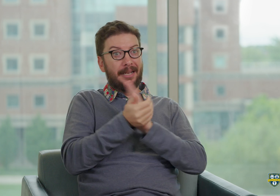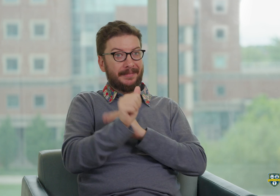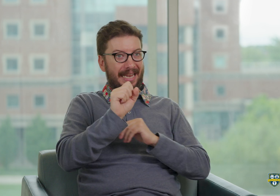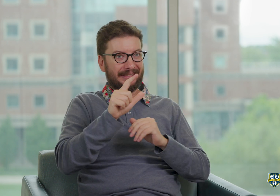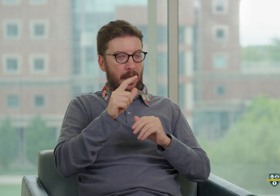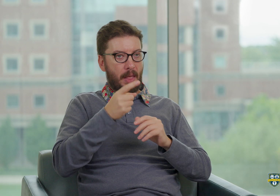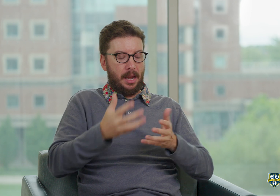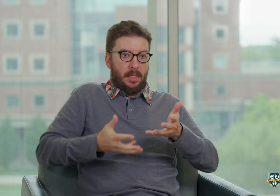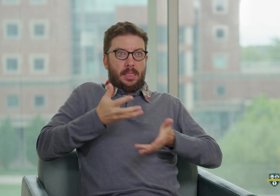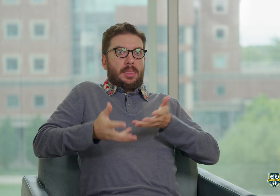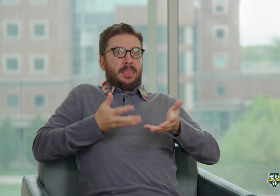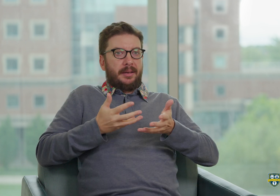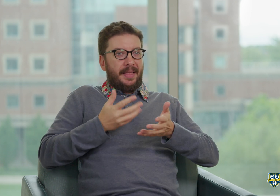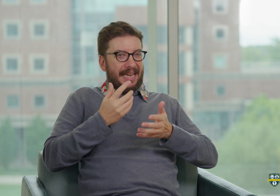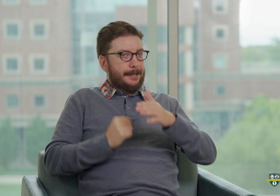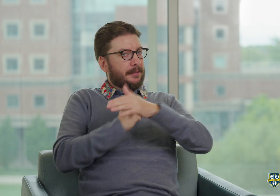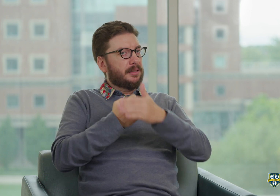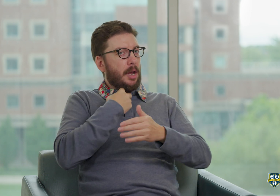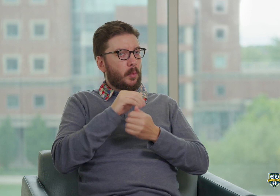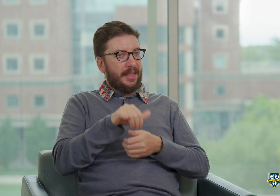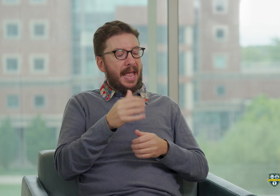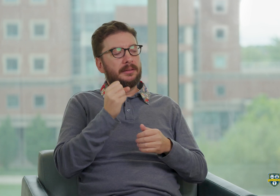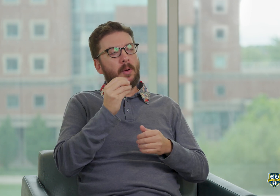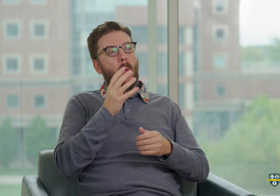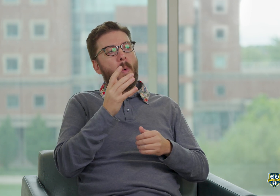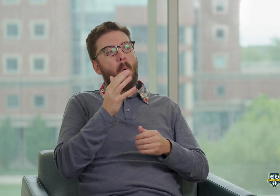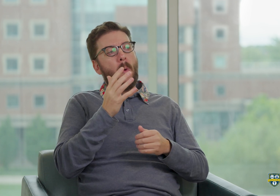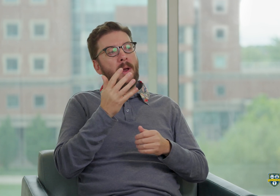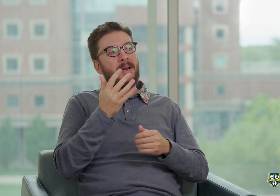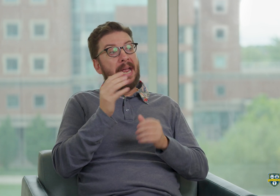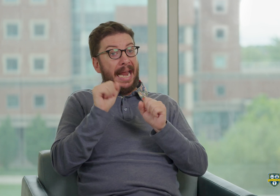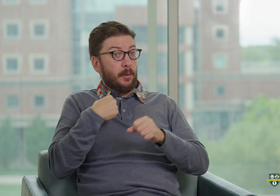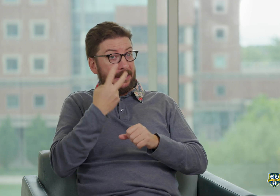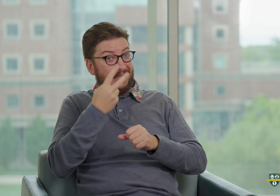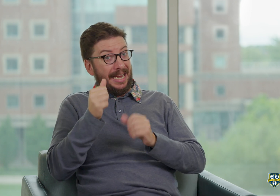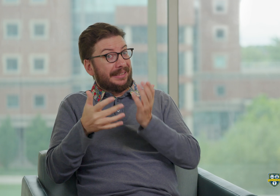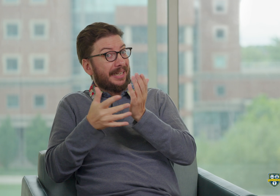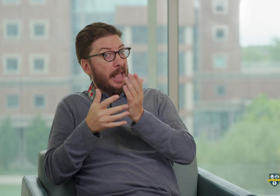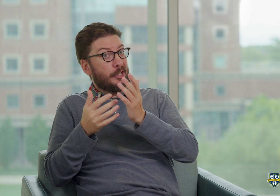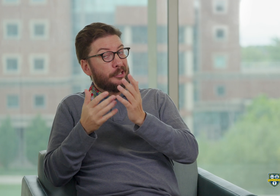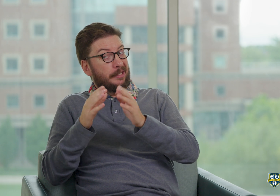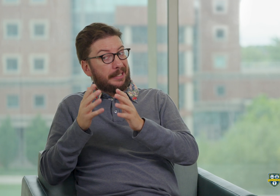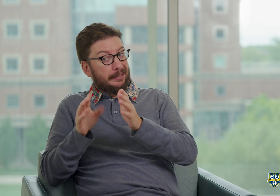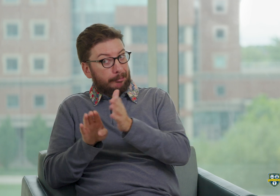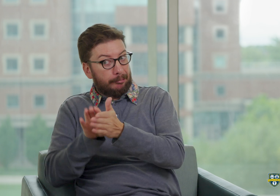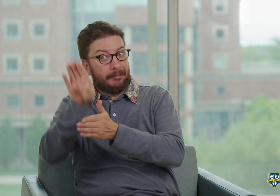reason many hearing people seem to struggle to fully learn ASL. So can we see technology get to a place to